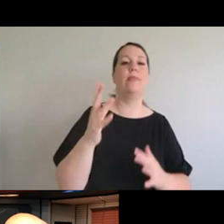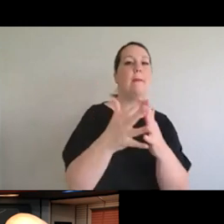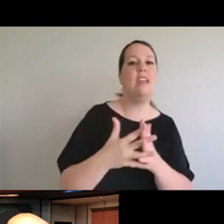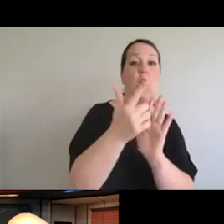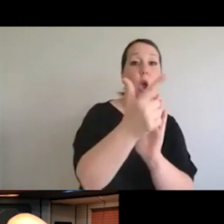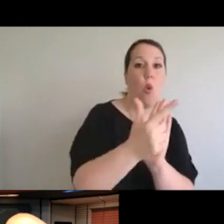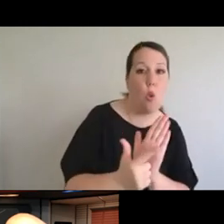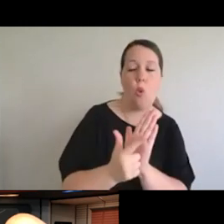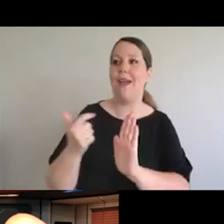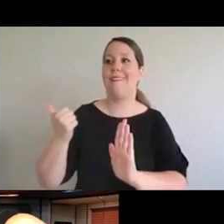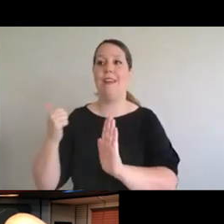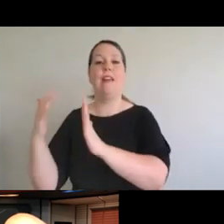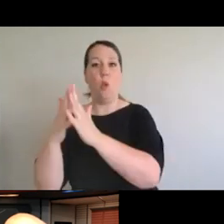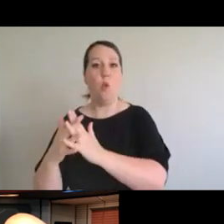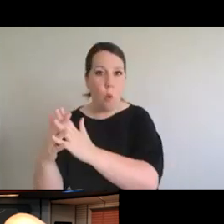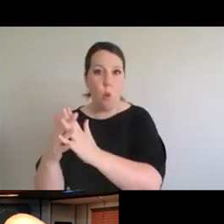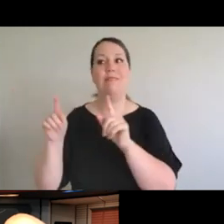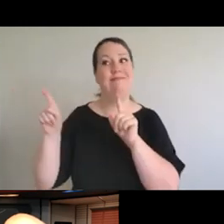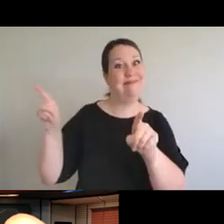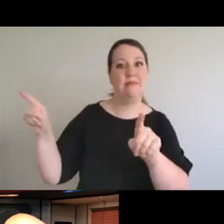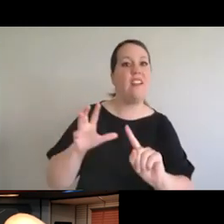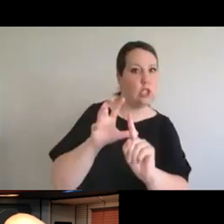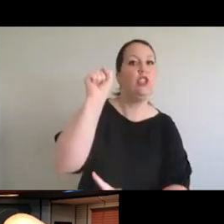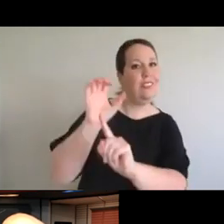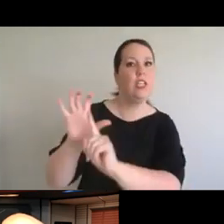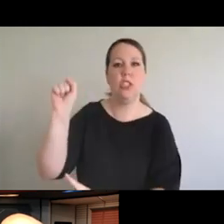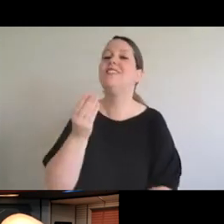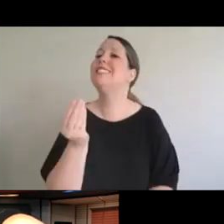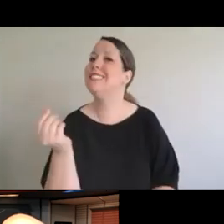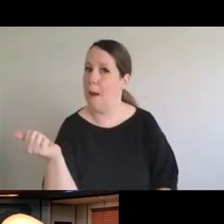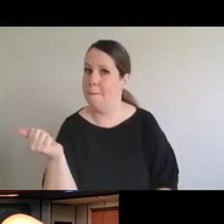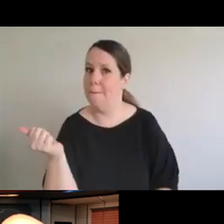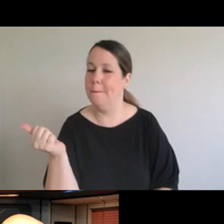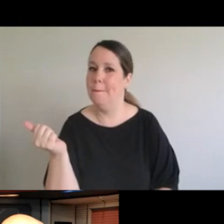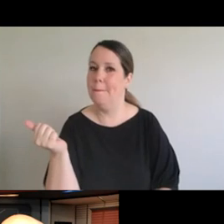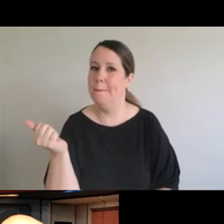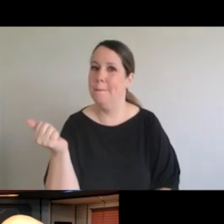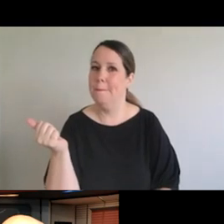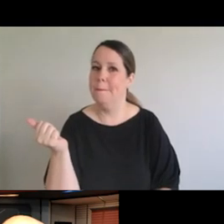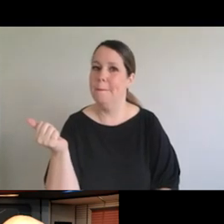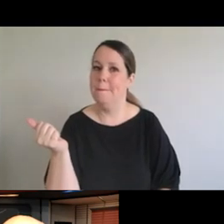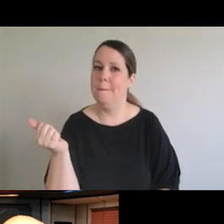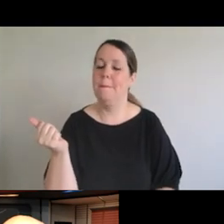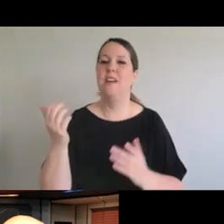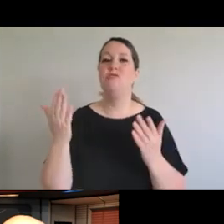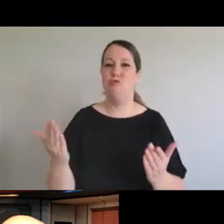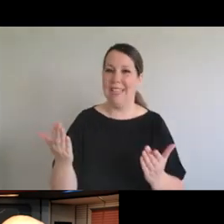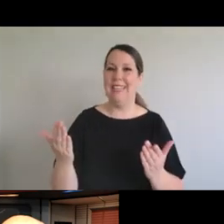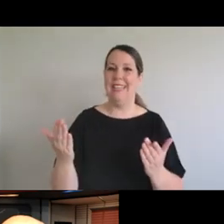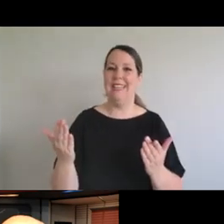they've accomplished more than you'd see under the legislation and program they're proposing.